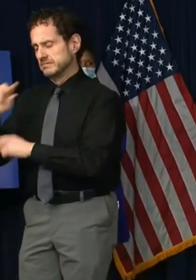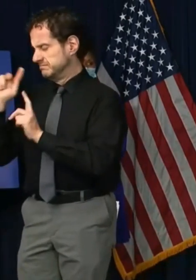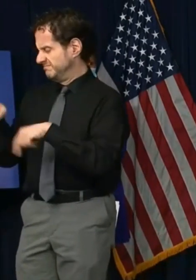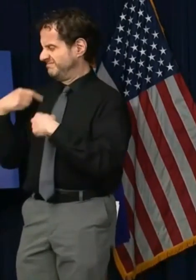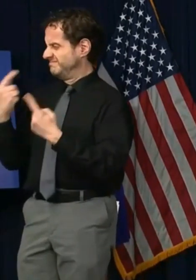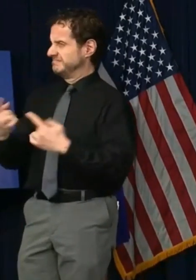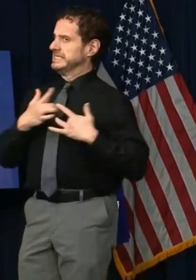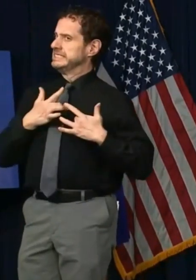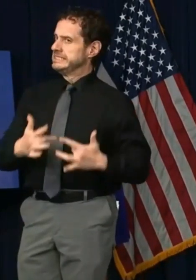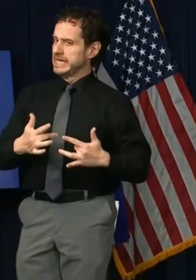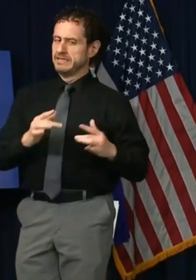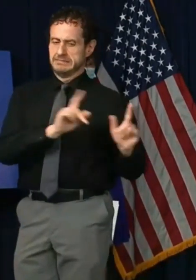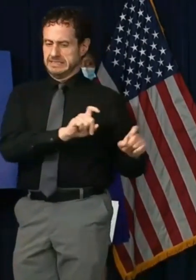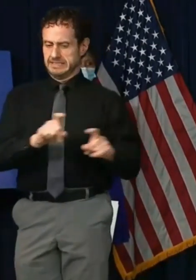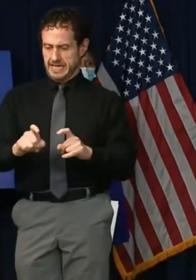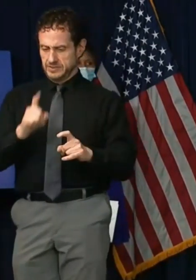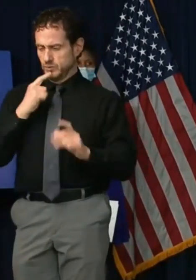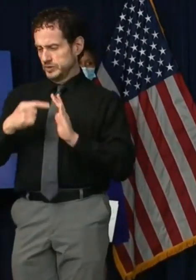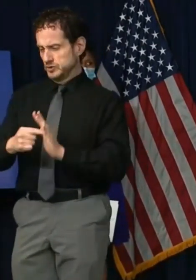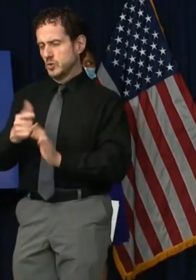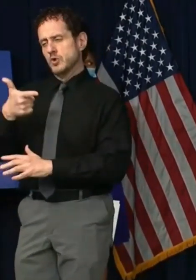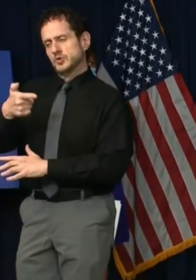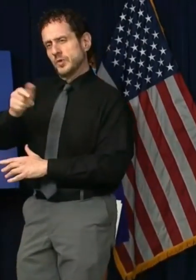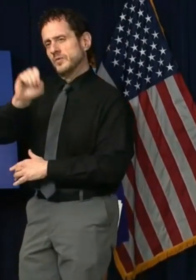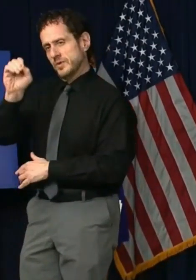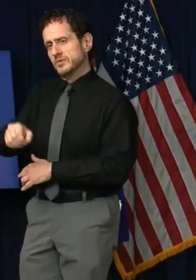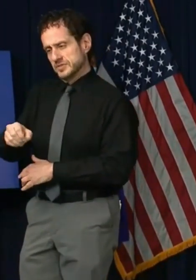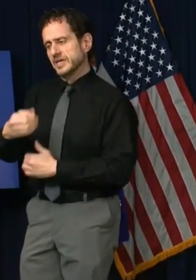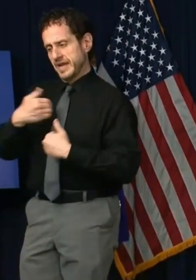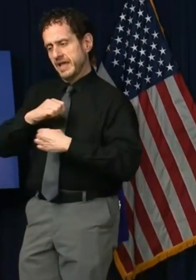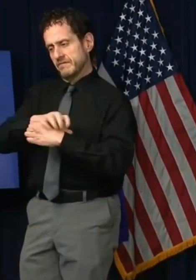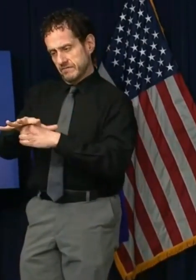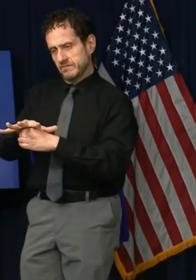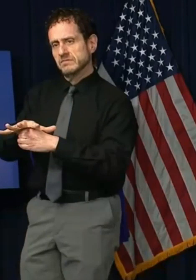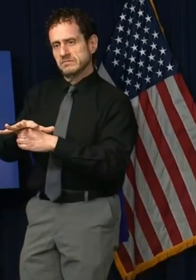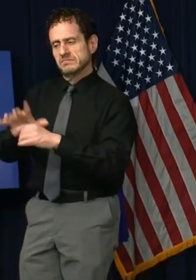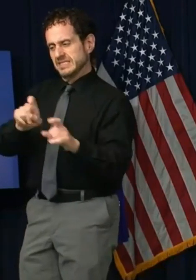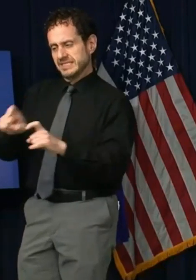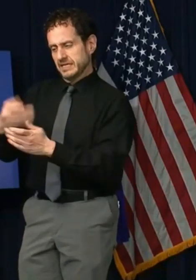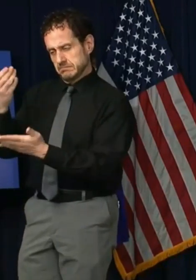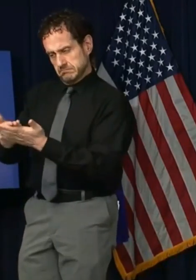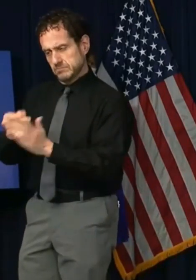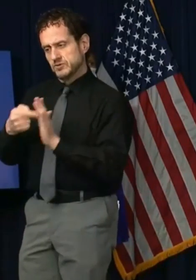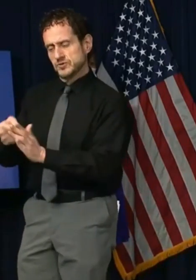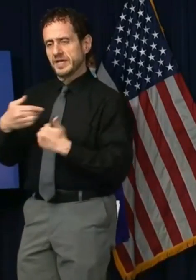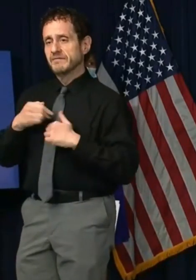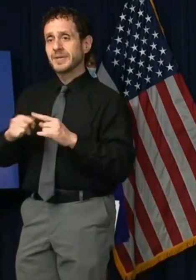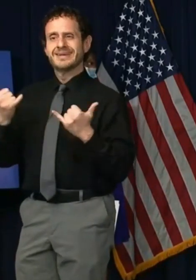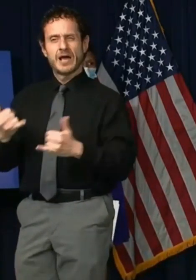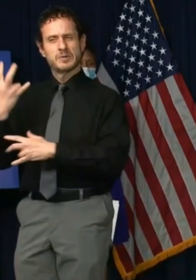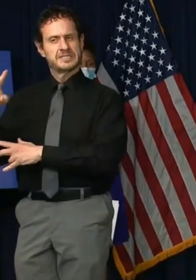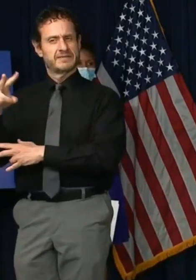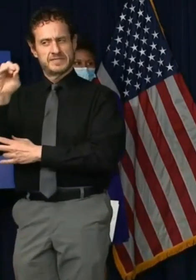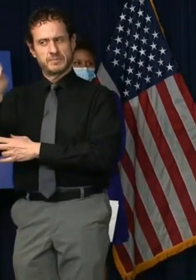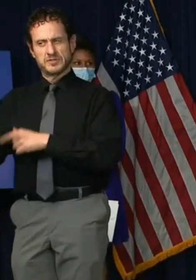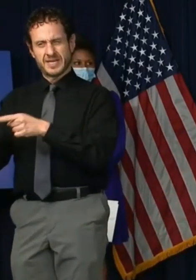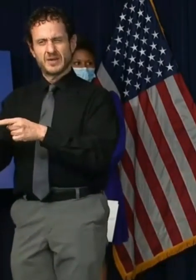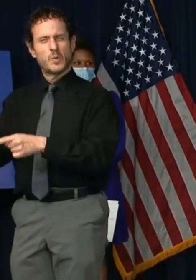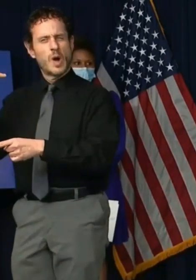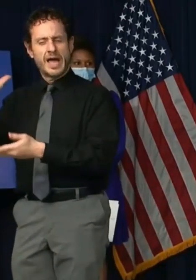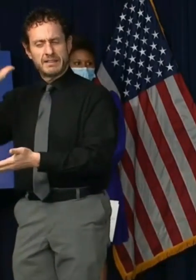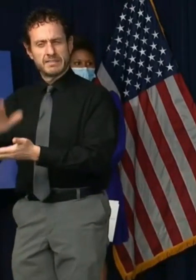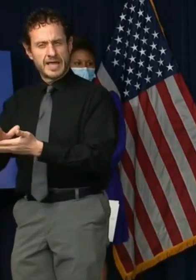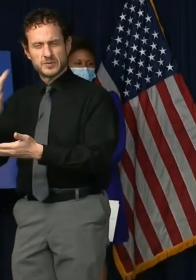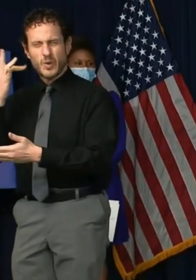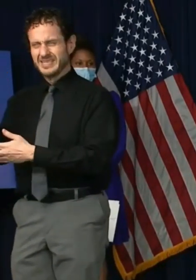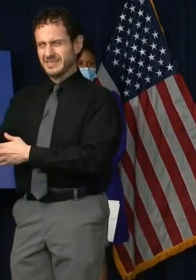well below our cumulative average of 21%. It's too early to say whether this is a result of